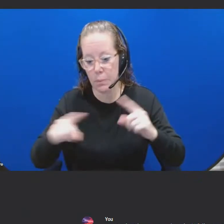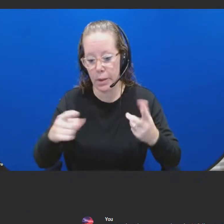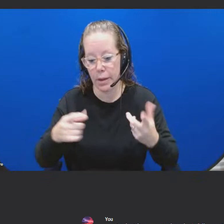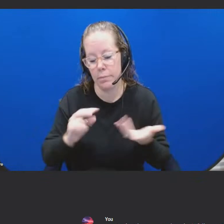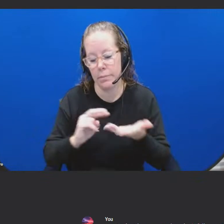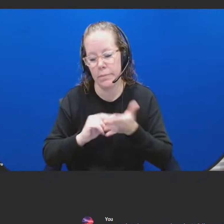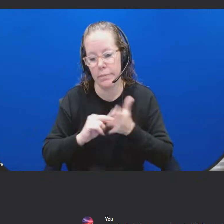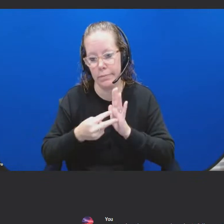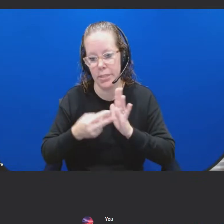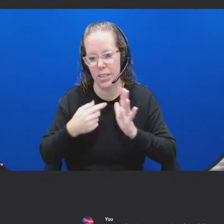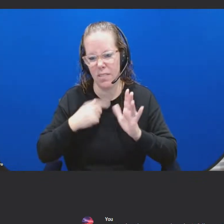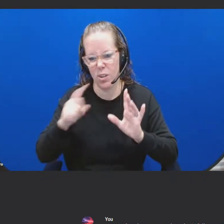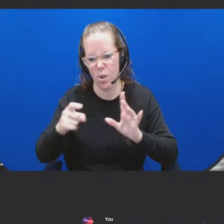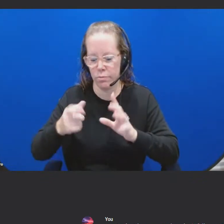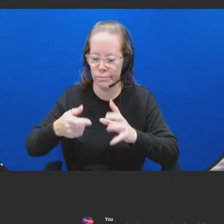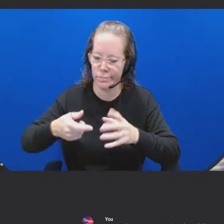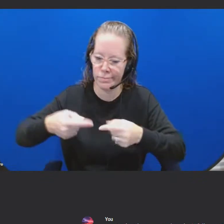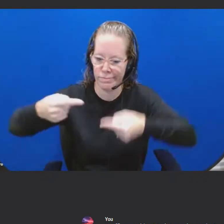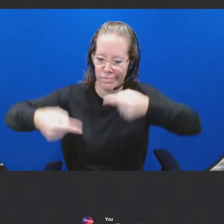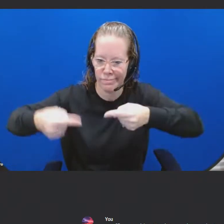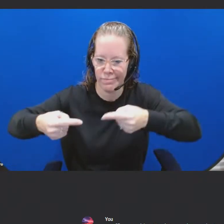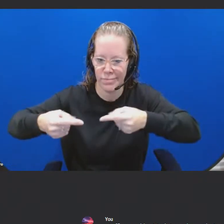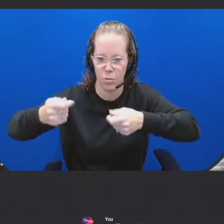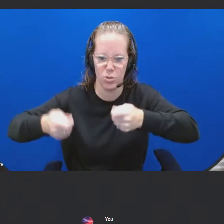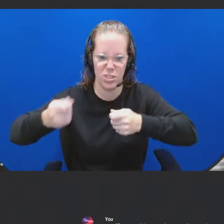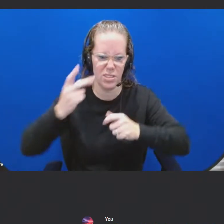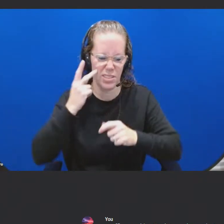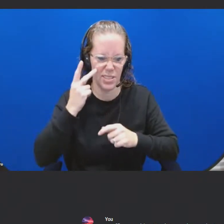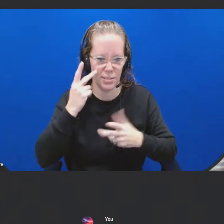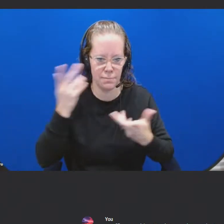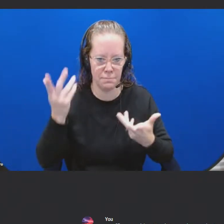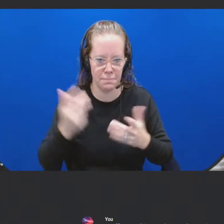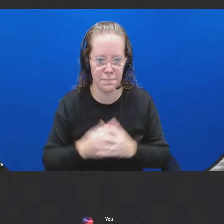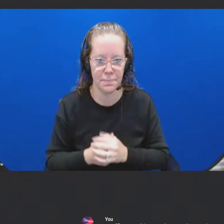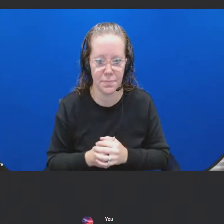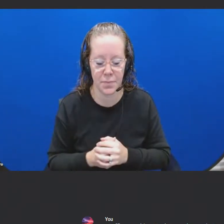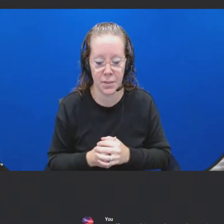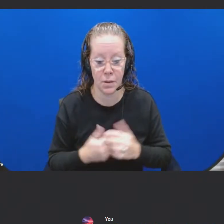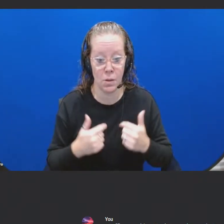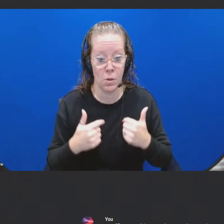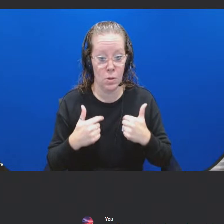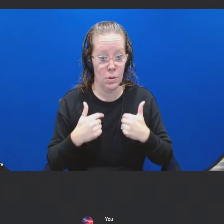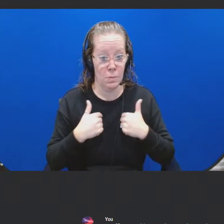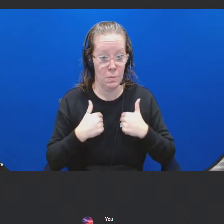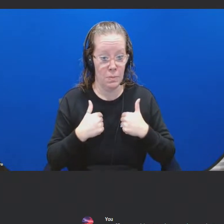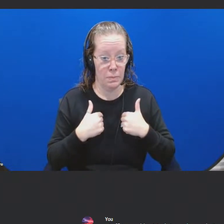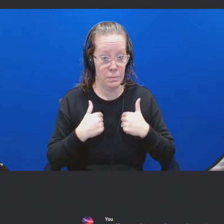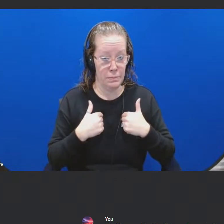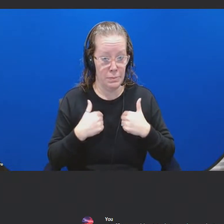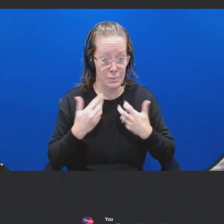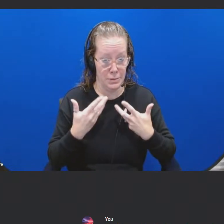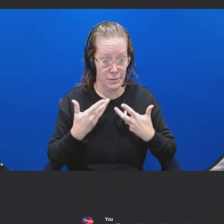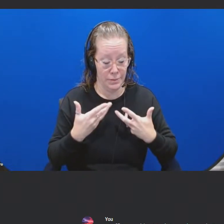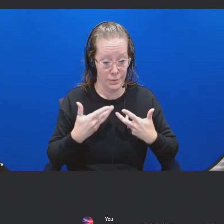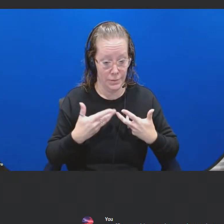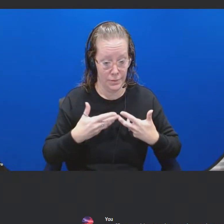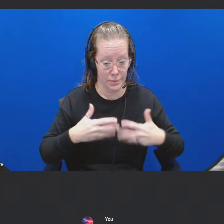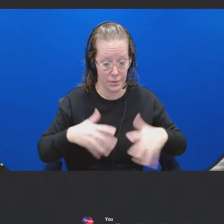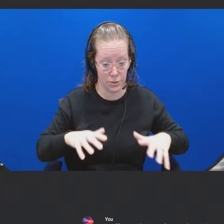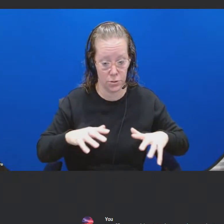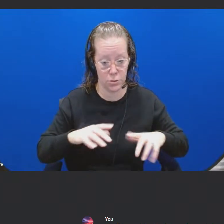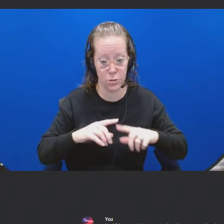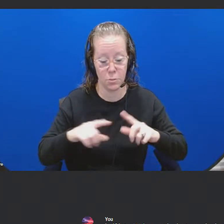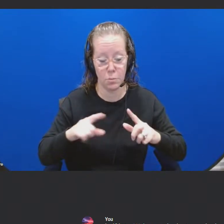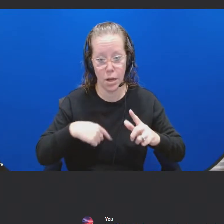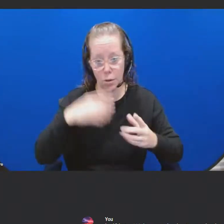point. So I think that's really all I have to share with you. I just wanted to be sure that I, kept my word and